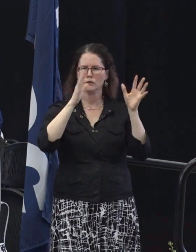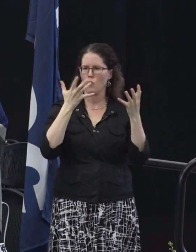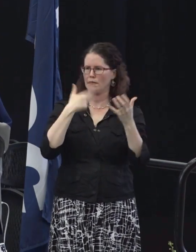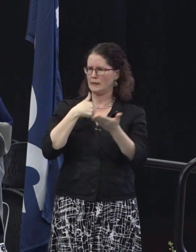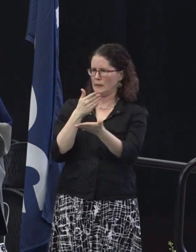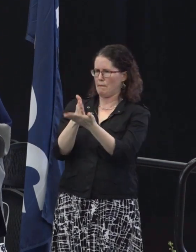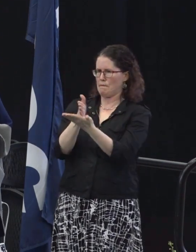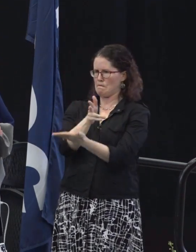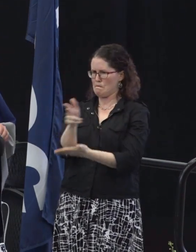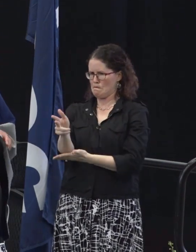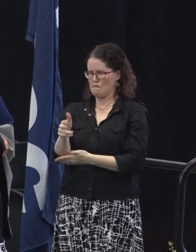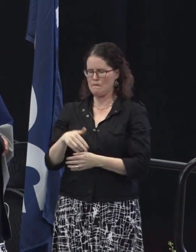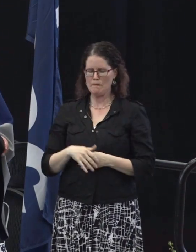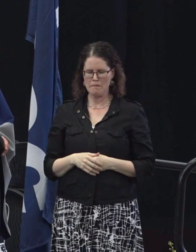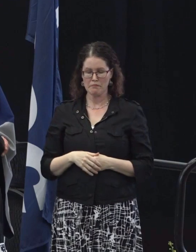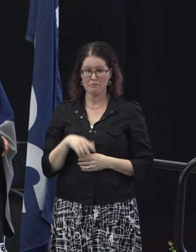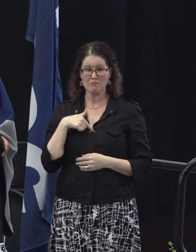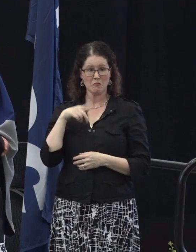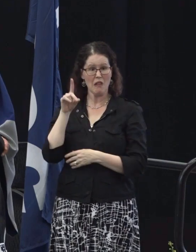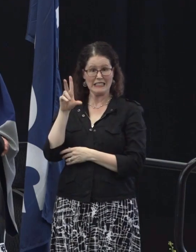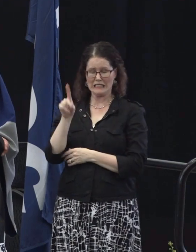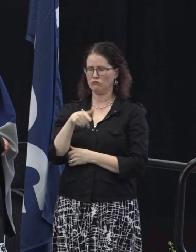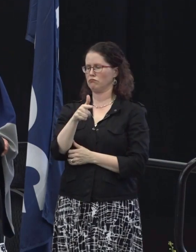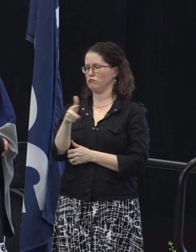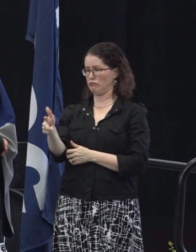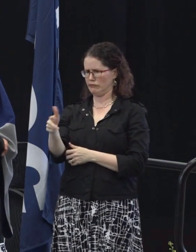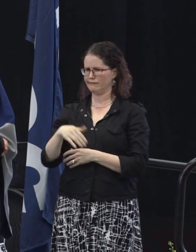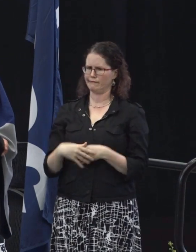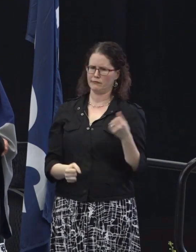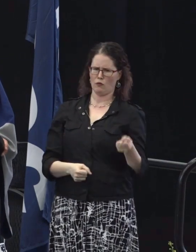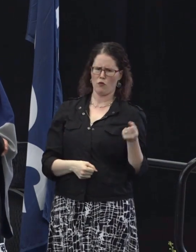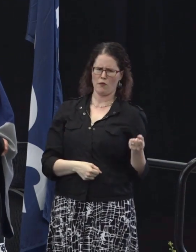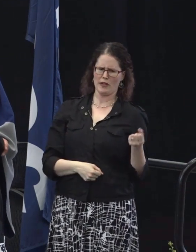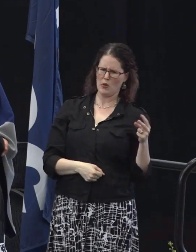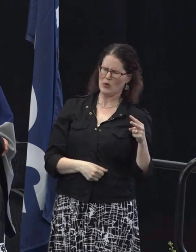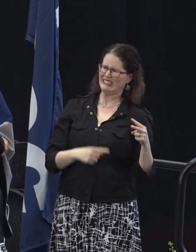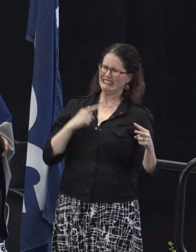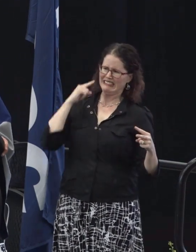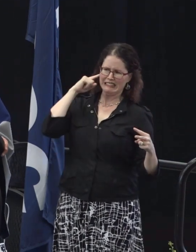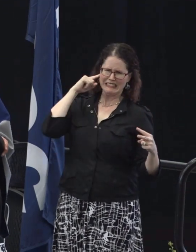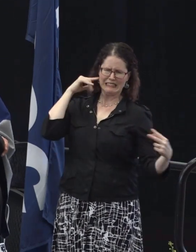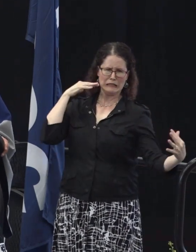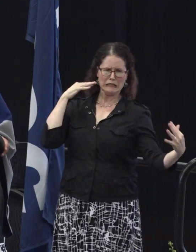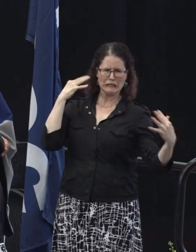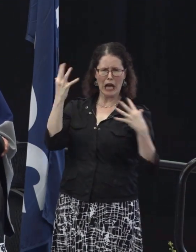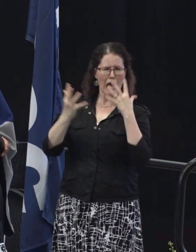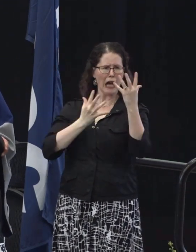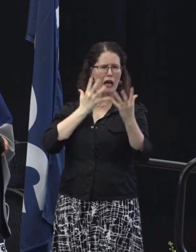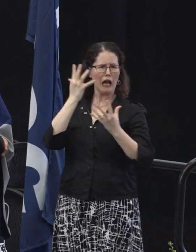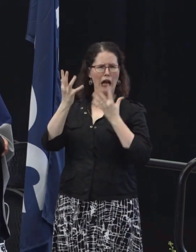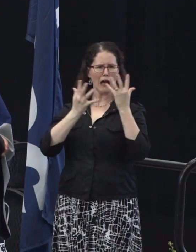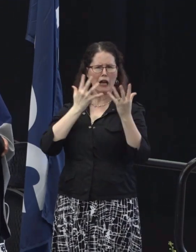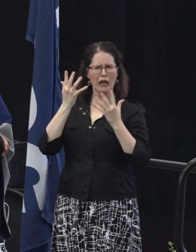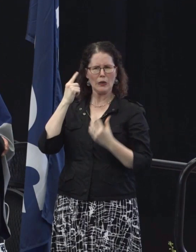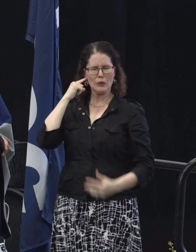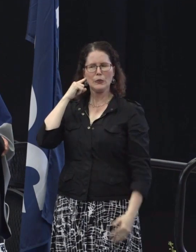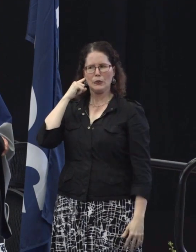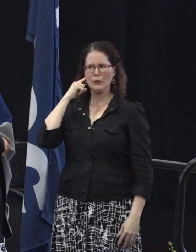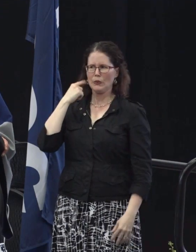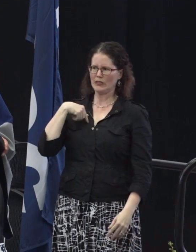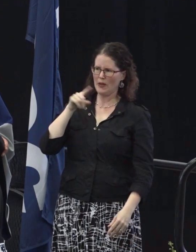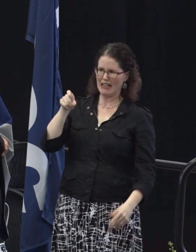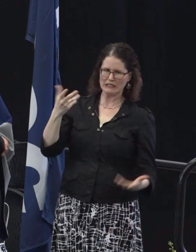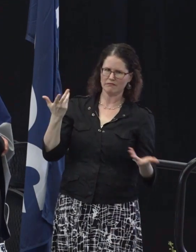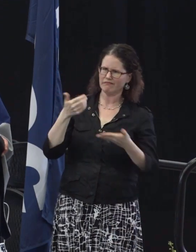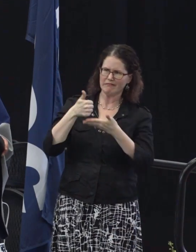traffic. So I pulled over, I rolled down my window, and when I did, I could hear someone screaming from the back seat. And I asked